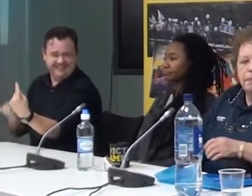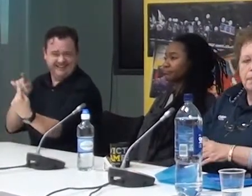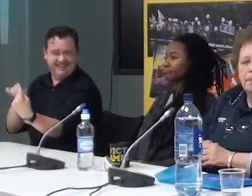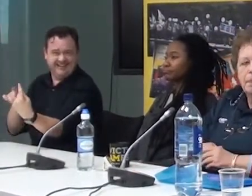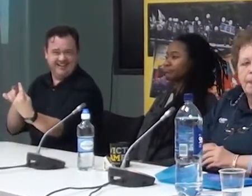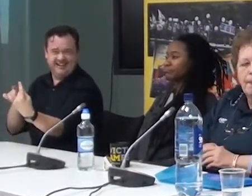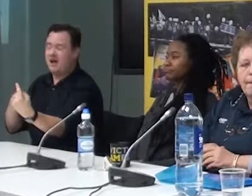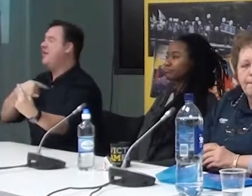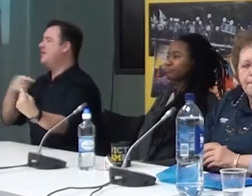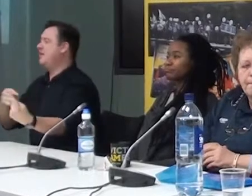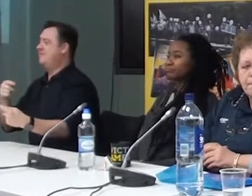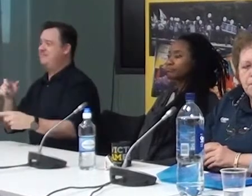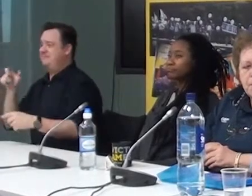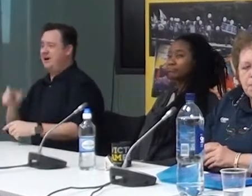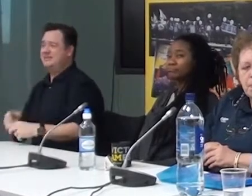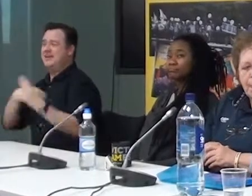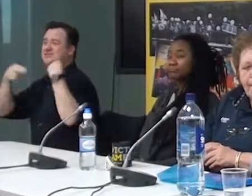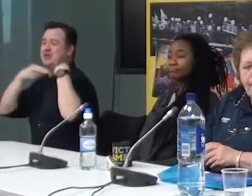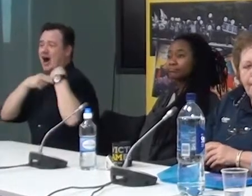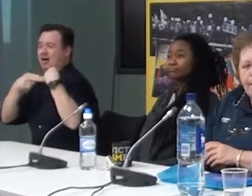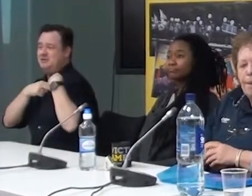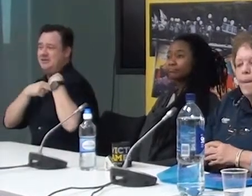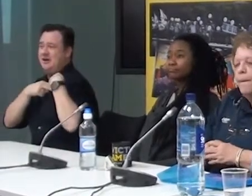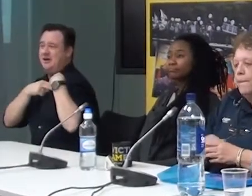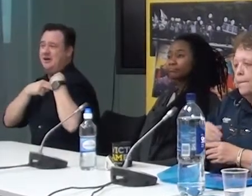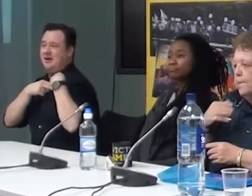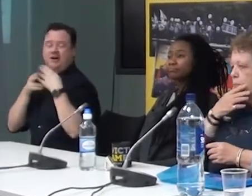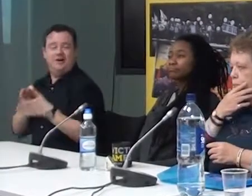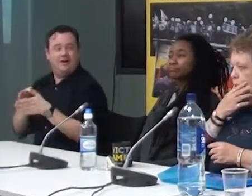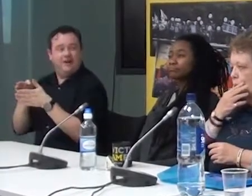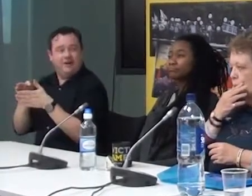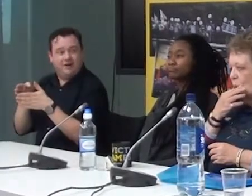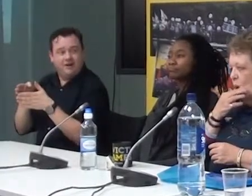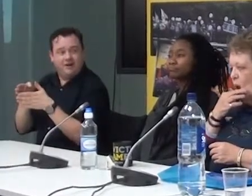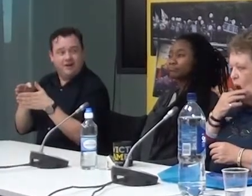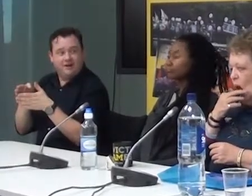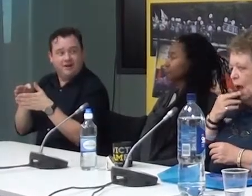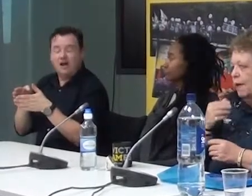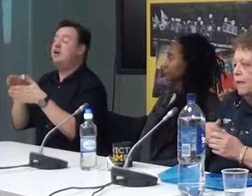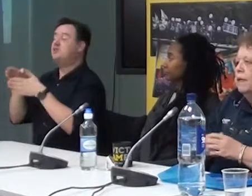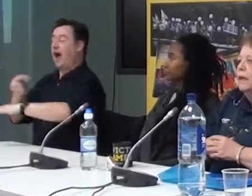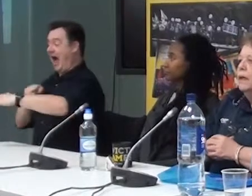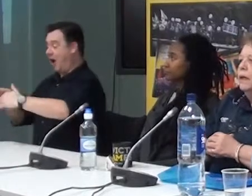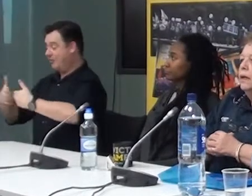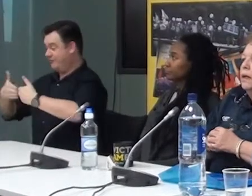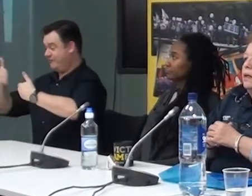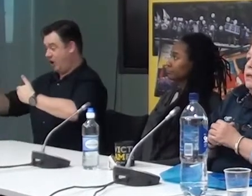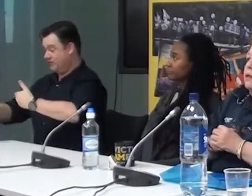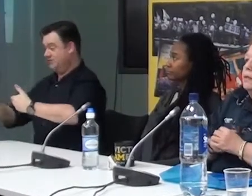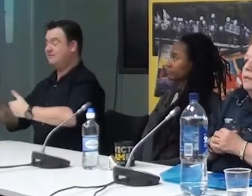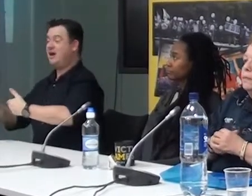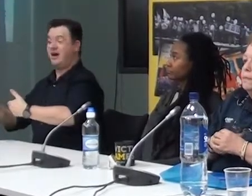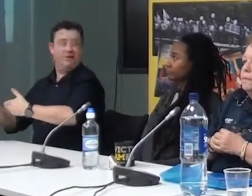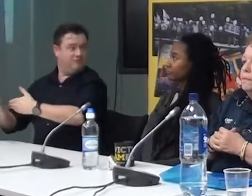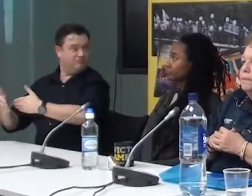assembly point in Boswell Street, which is the street to the left of the, to the right of the front of the building.